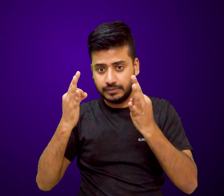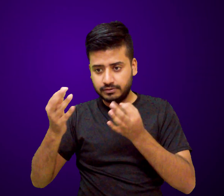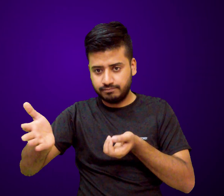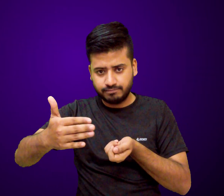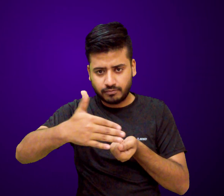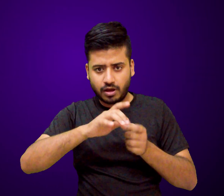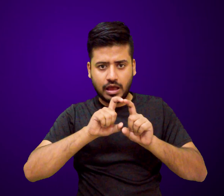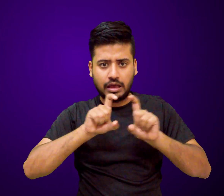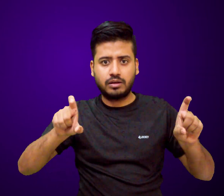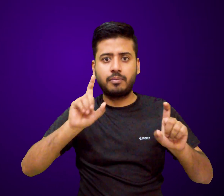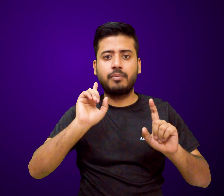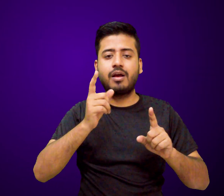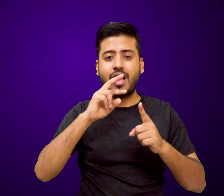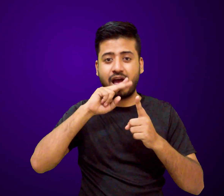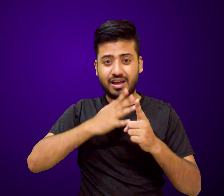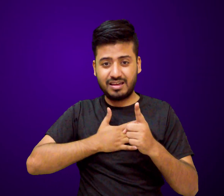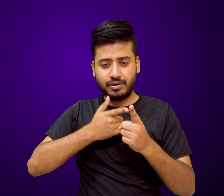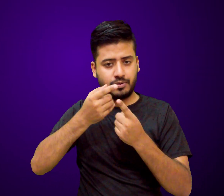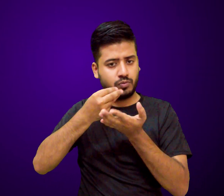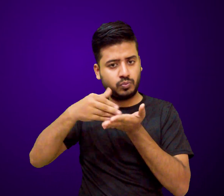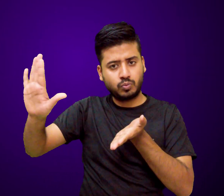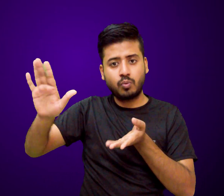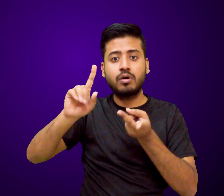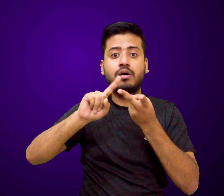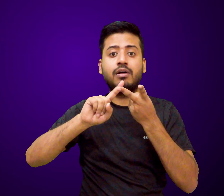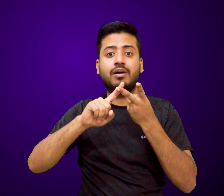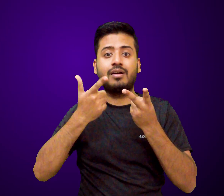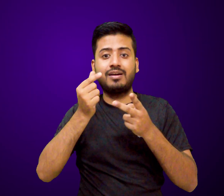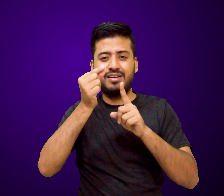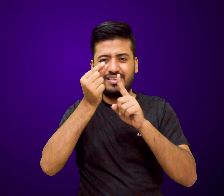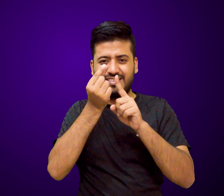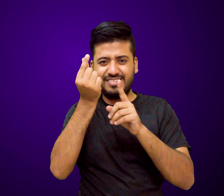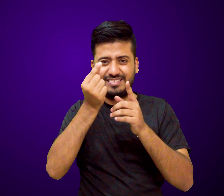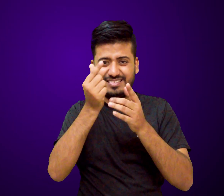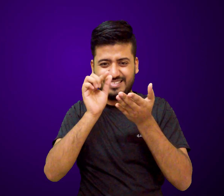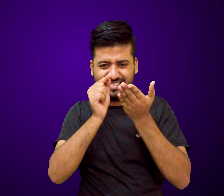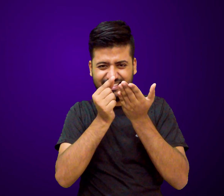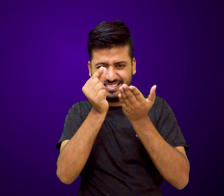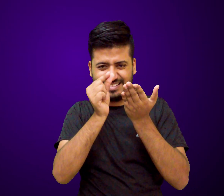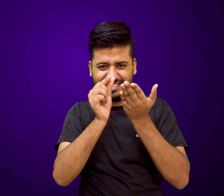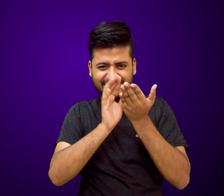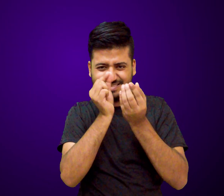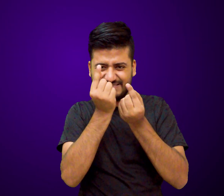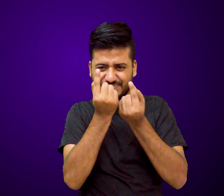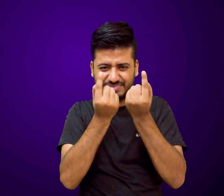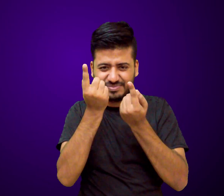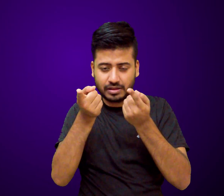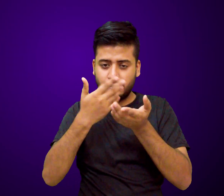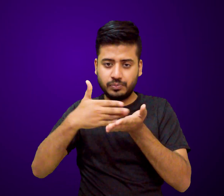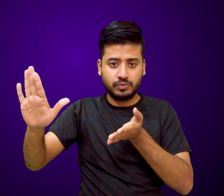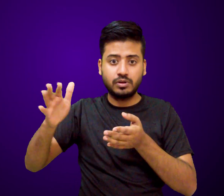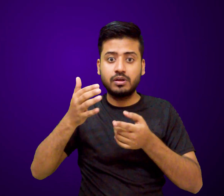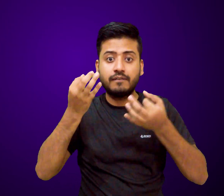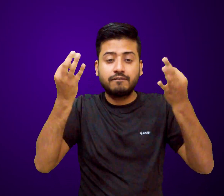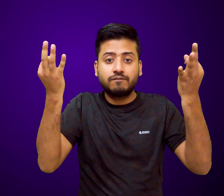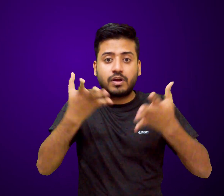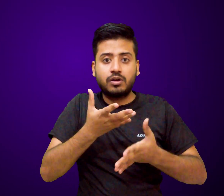3 signs that a potato's glycoalkaloid content may have risen dramatically. 1. Hence, discarding the